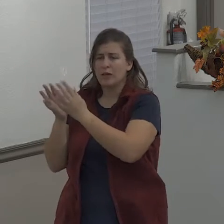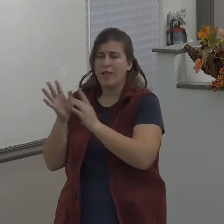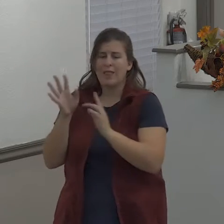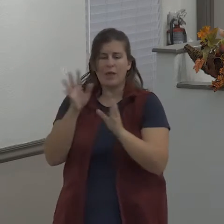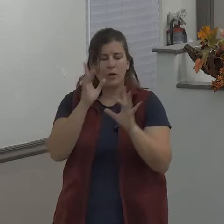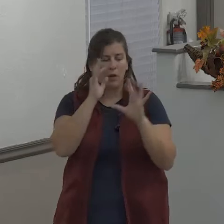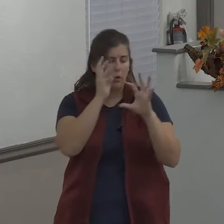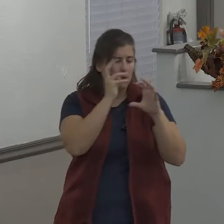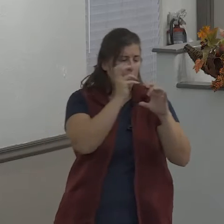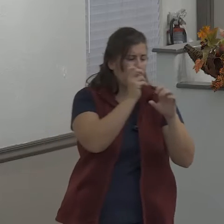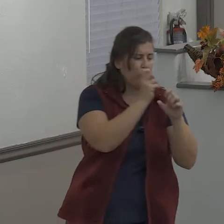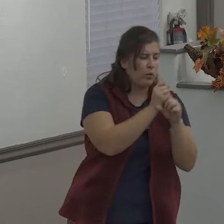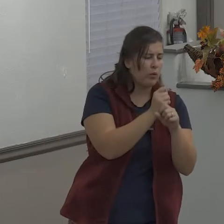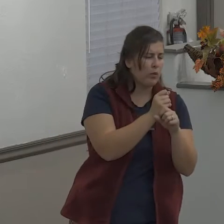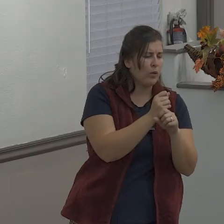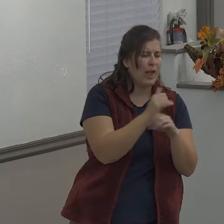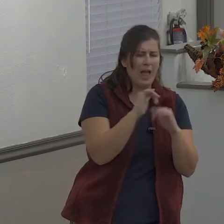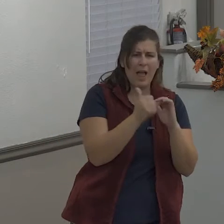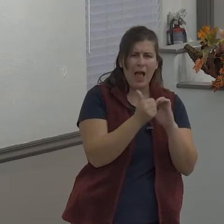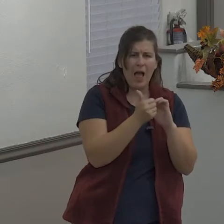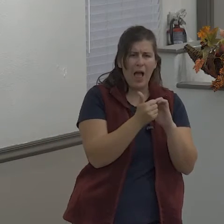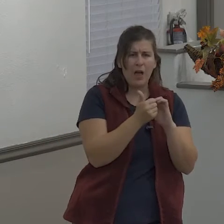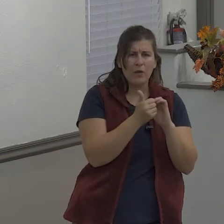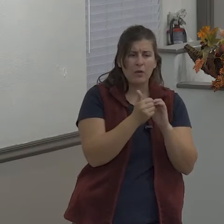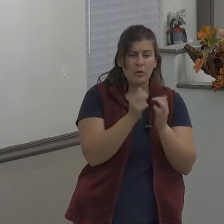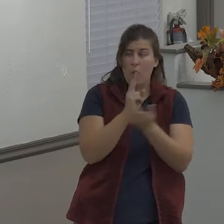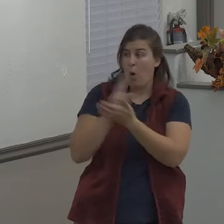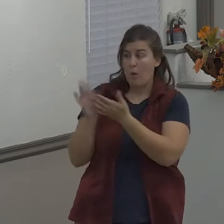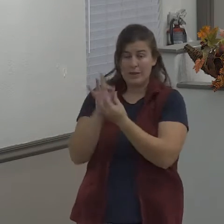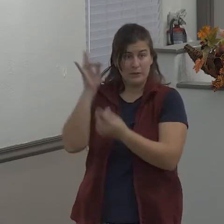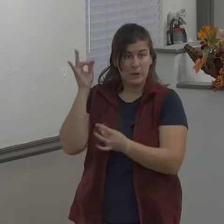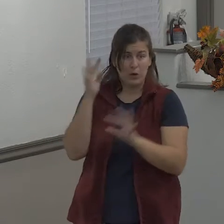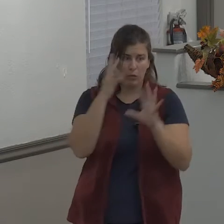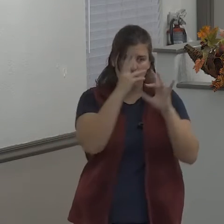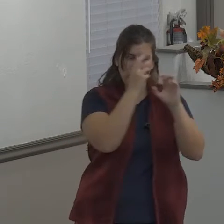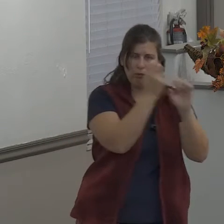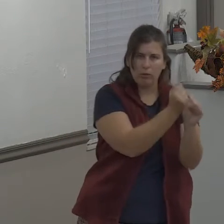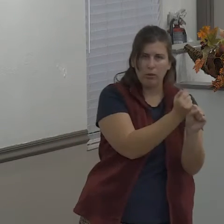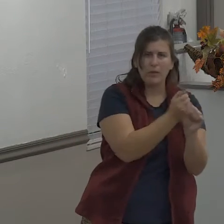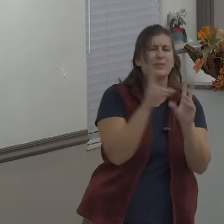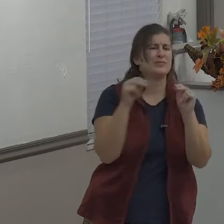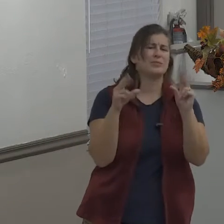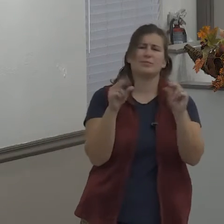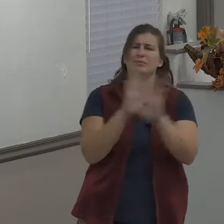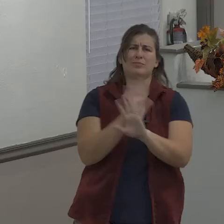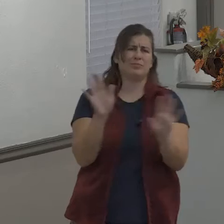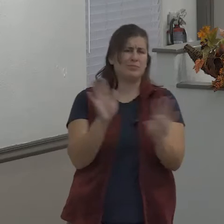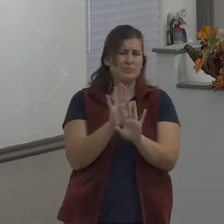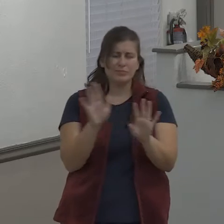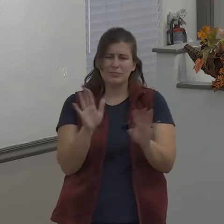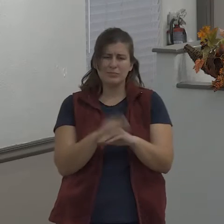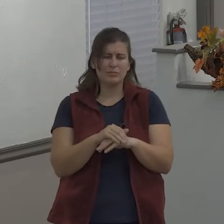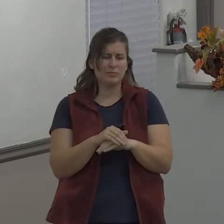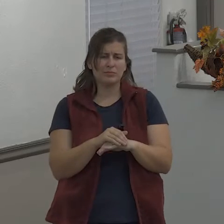They are seduced by who? Would the Holy Spirit of God lead them to not be faithful?